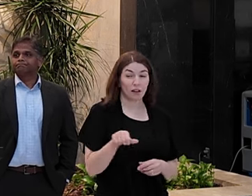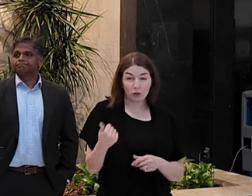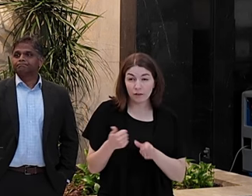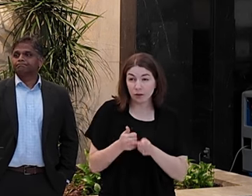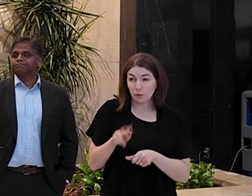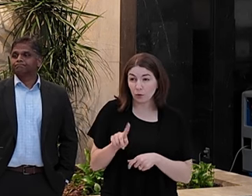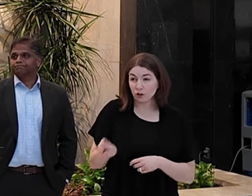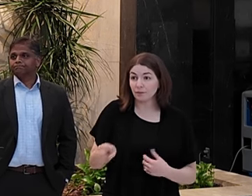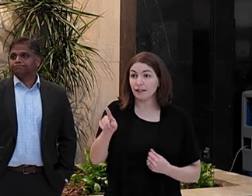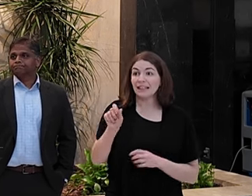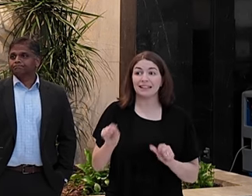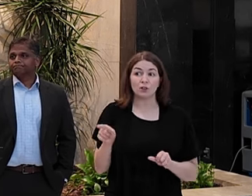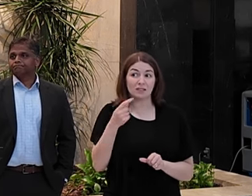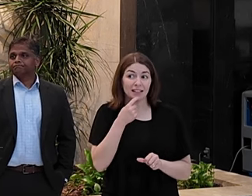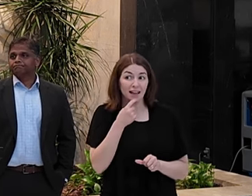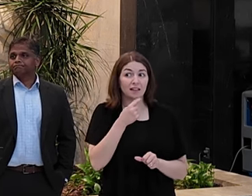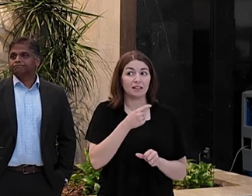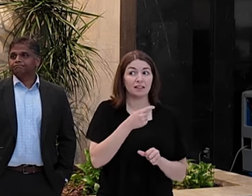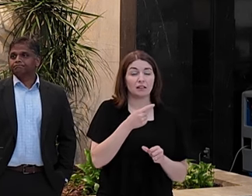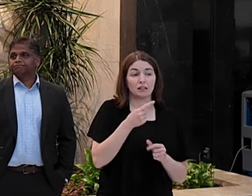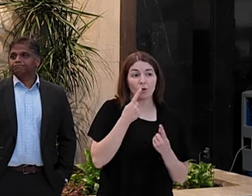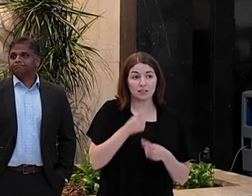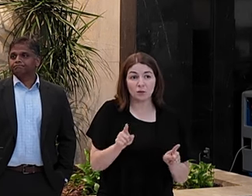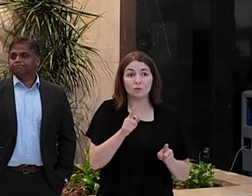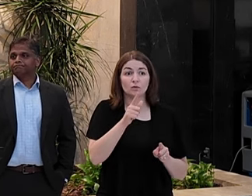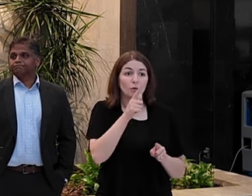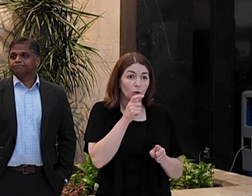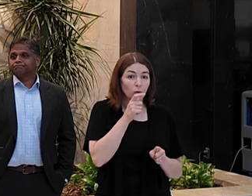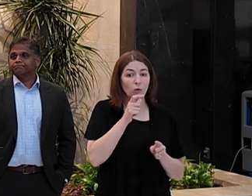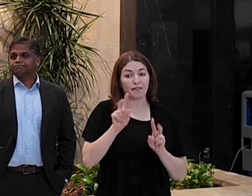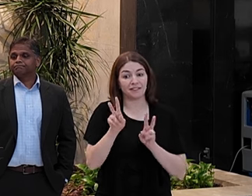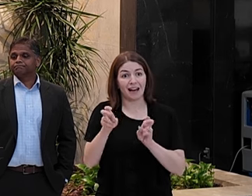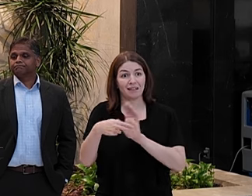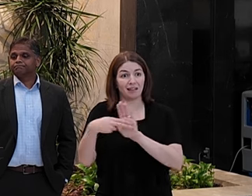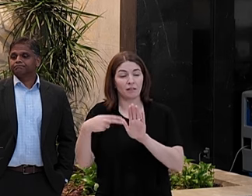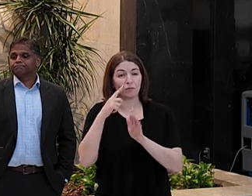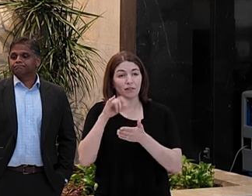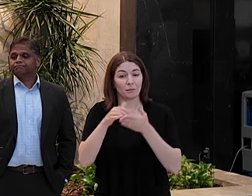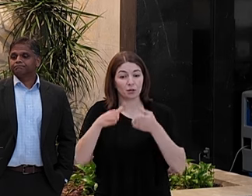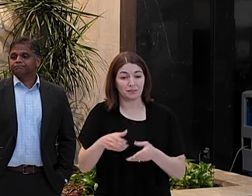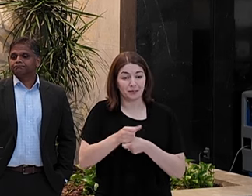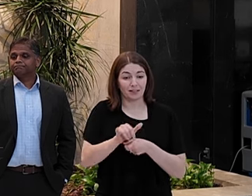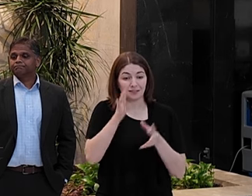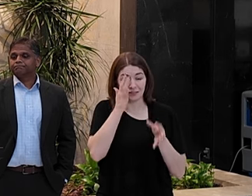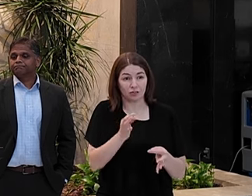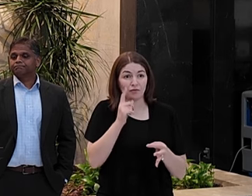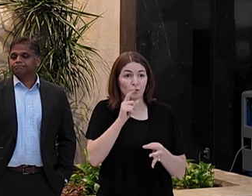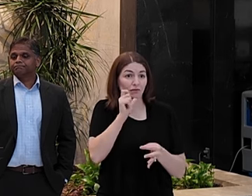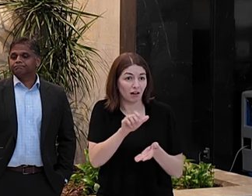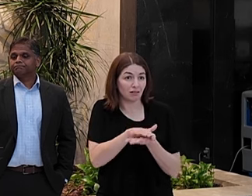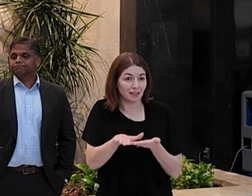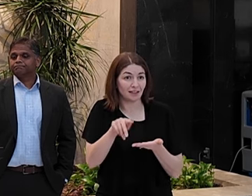Are you able to say or disclose who, or at least the title of the person that made this decision not to clean the